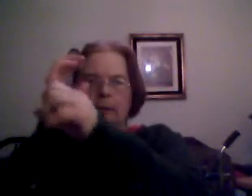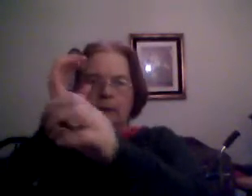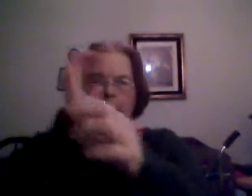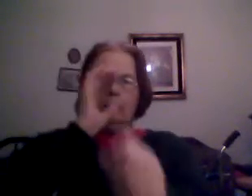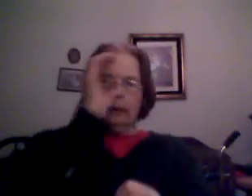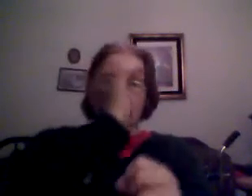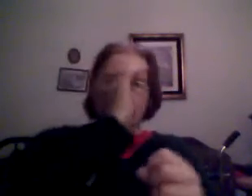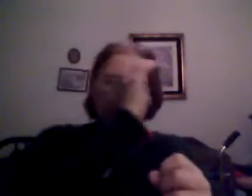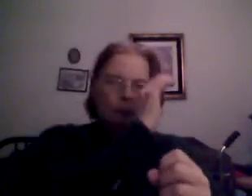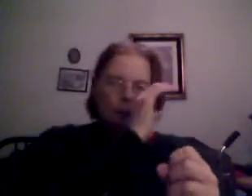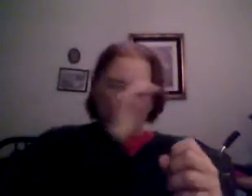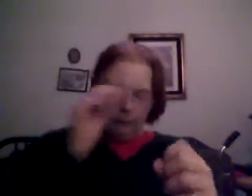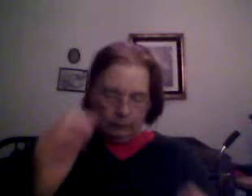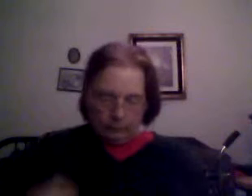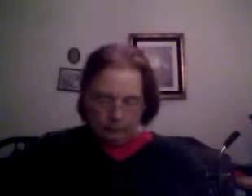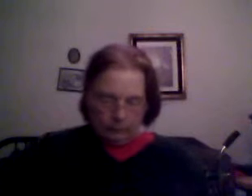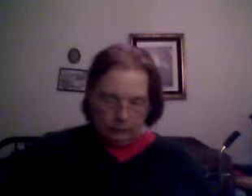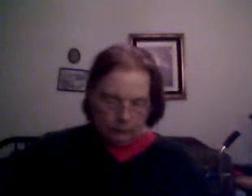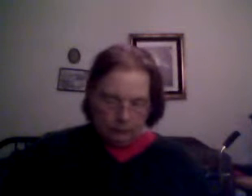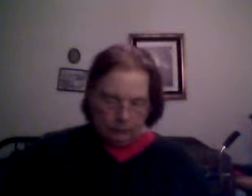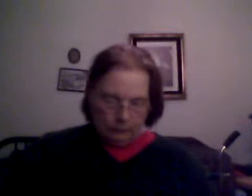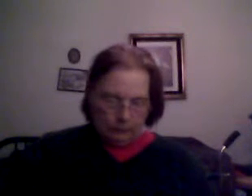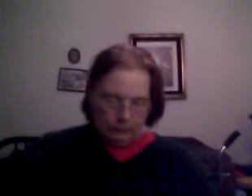Here, looking camcorder.